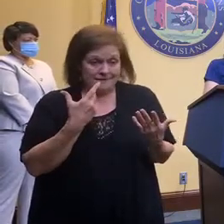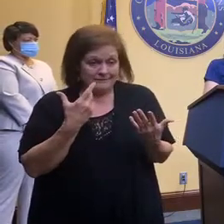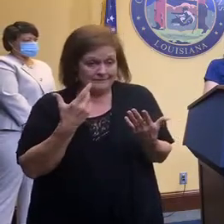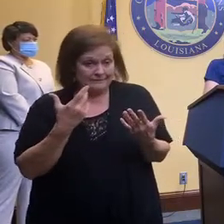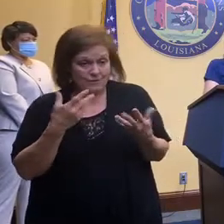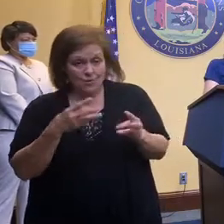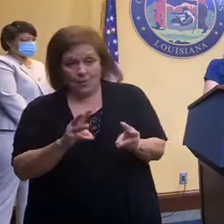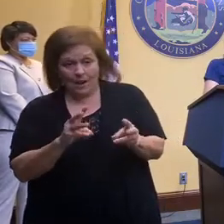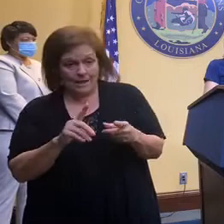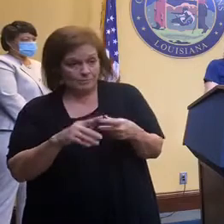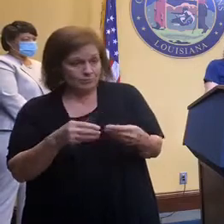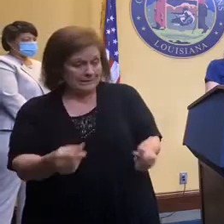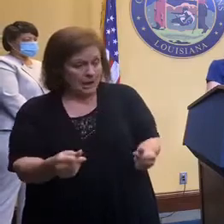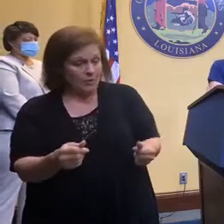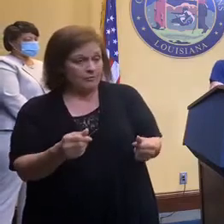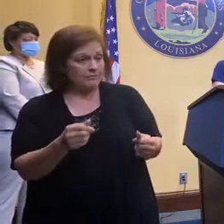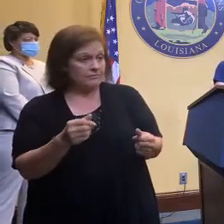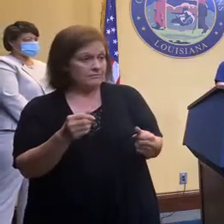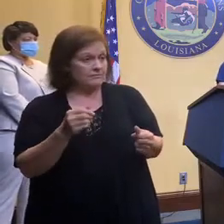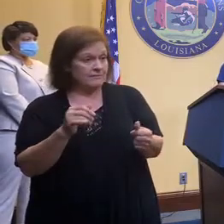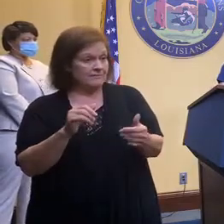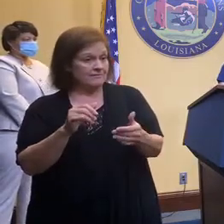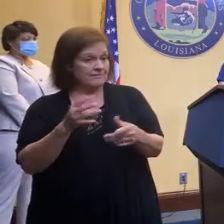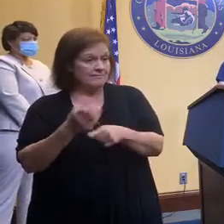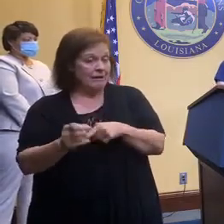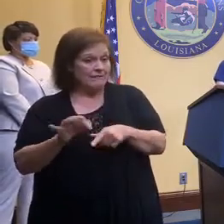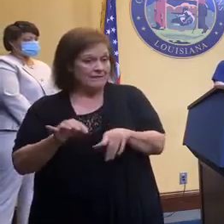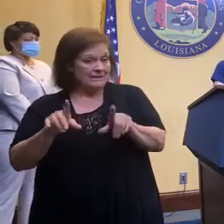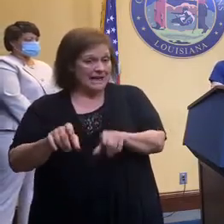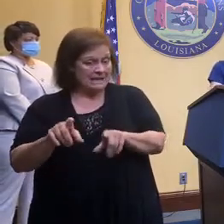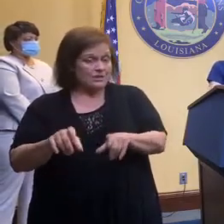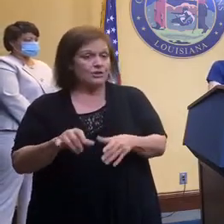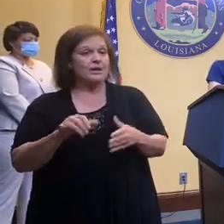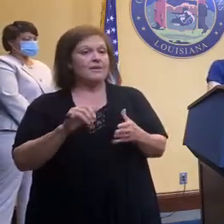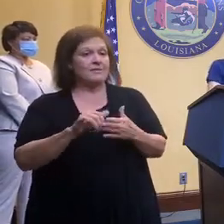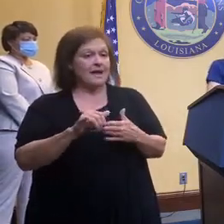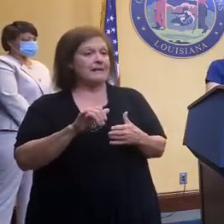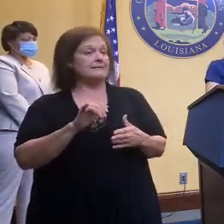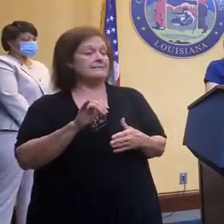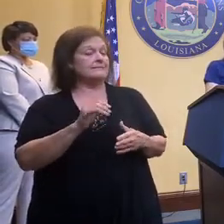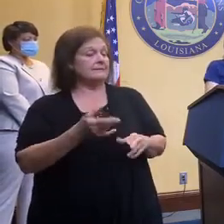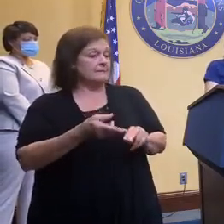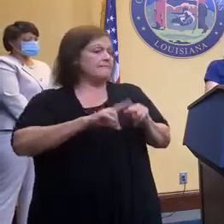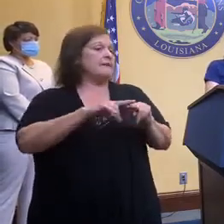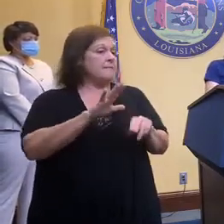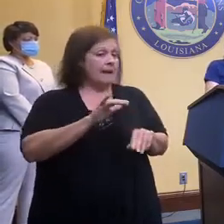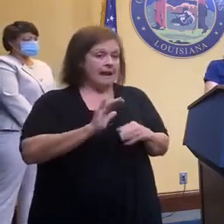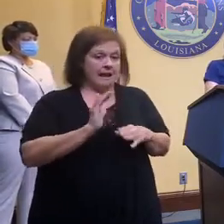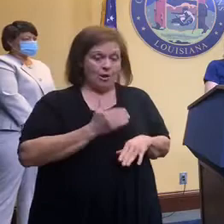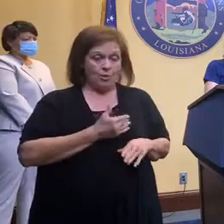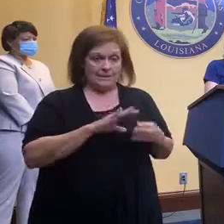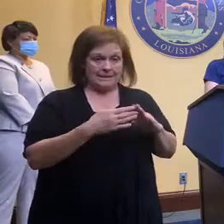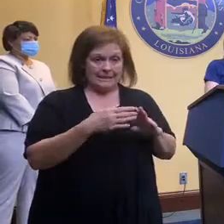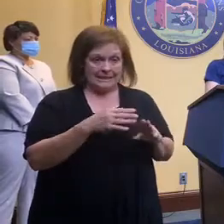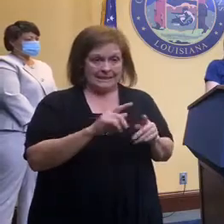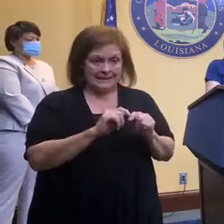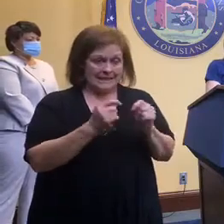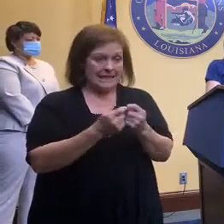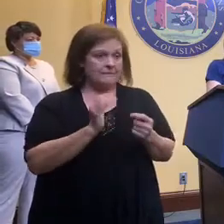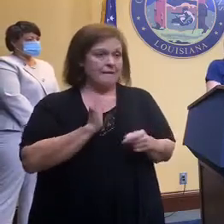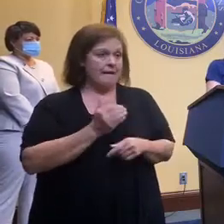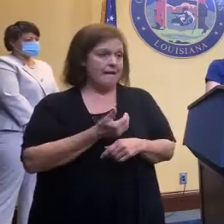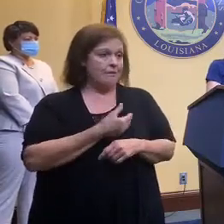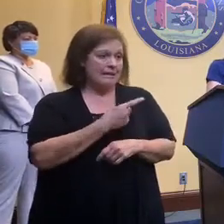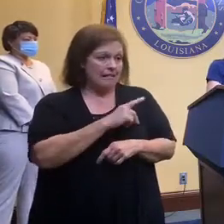discussed in the past couple of days. This issue has been elevated by our city team, our congressional delegation,